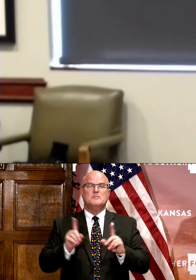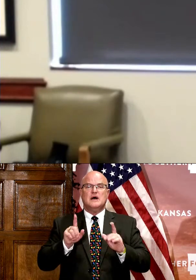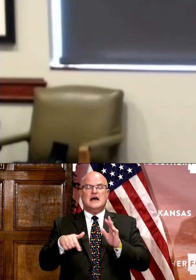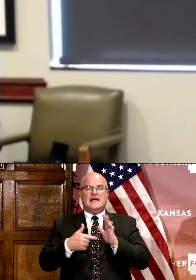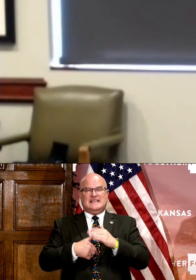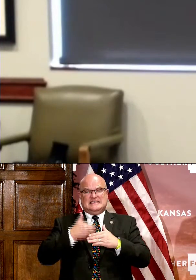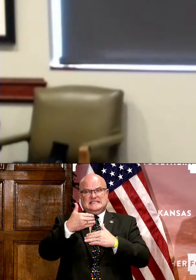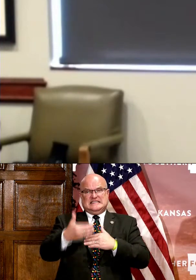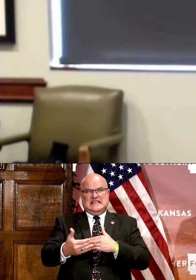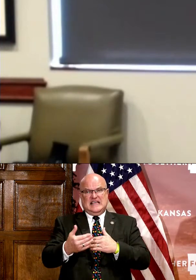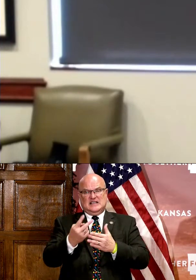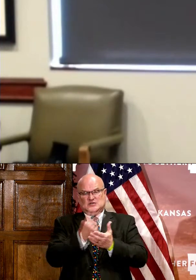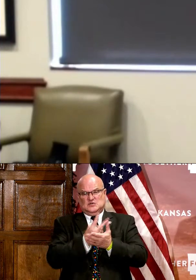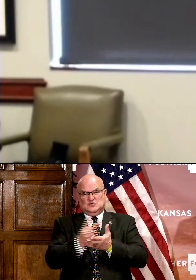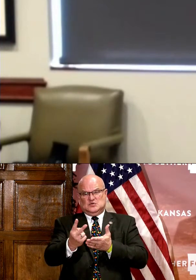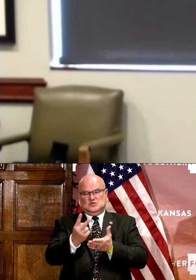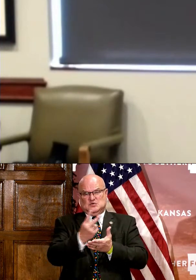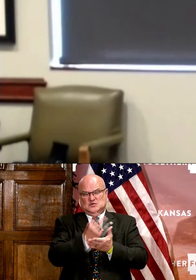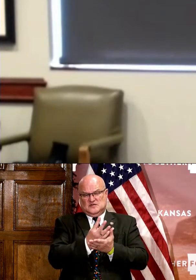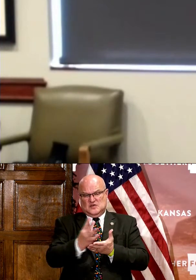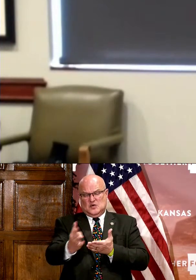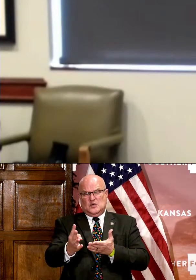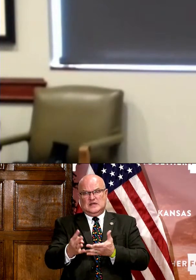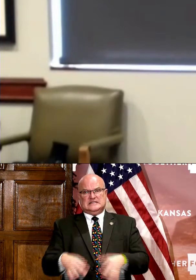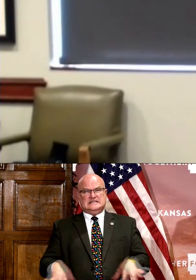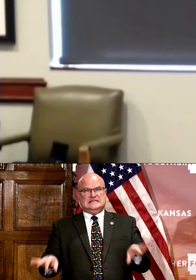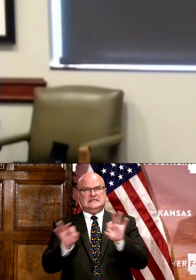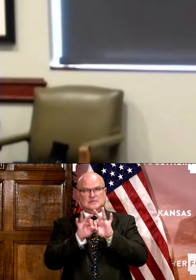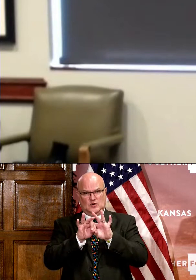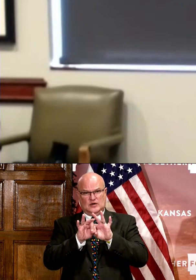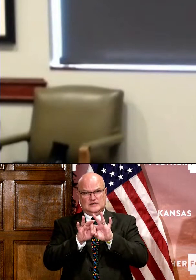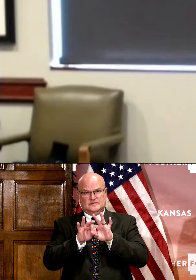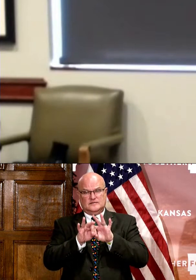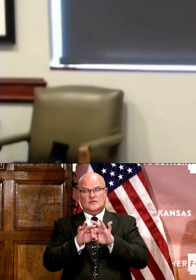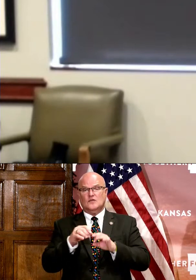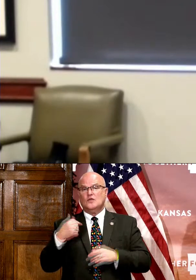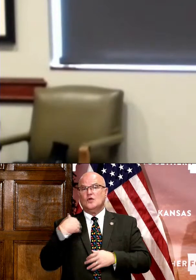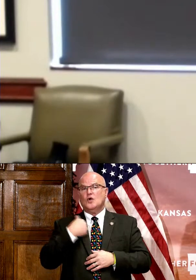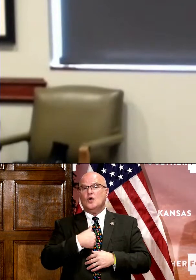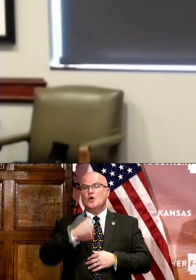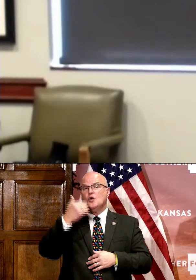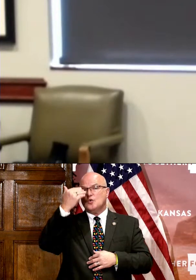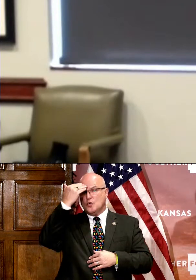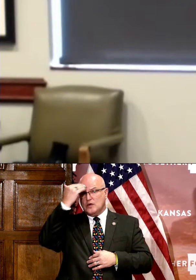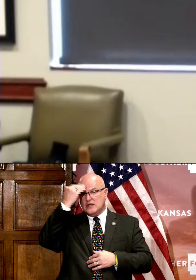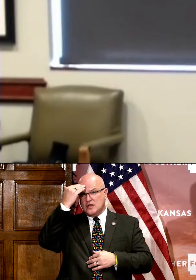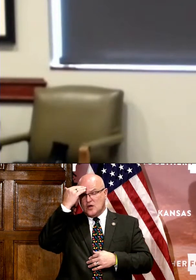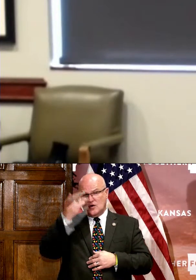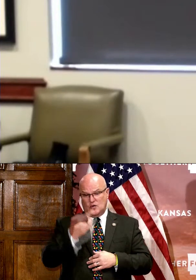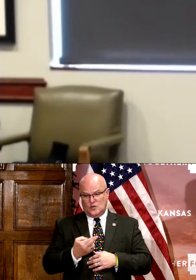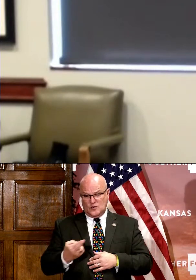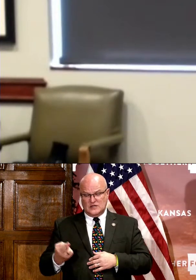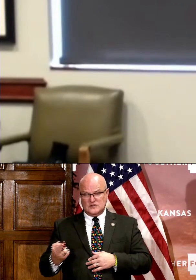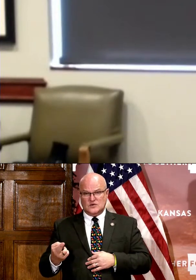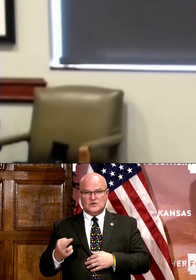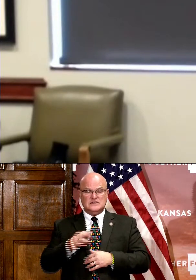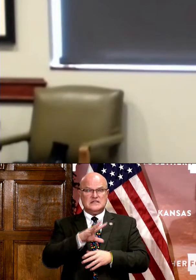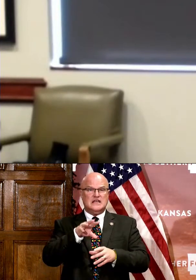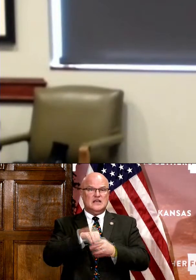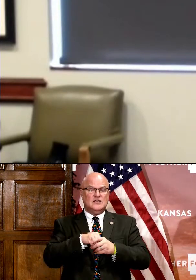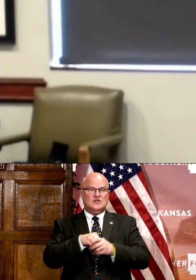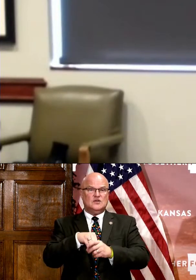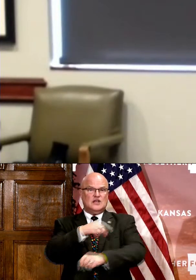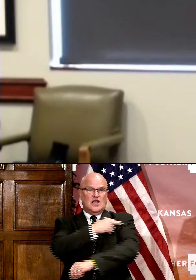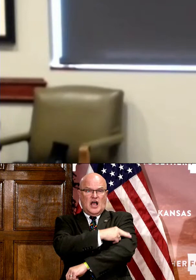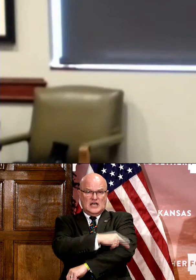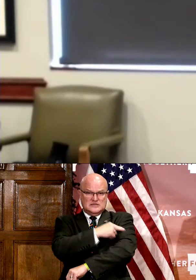next 2 to 4 weeks is key. We know that resources, including hospitals